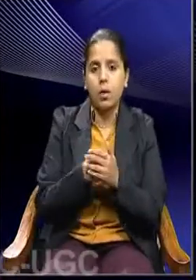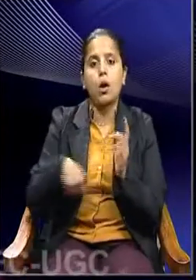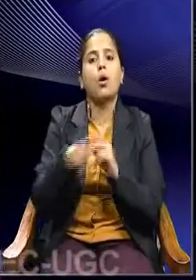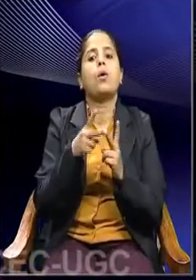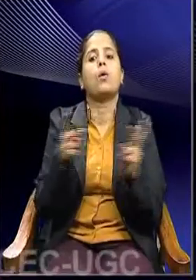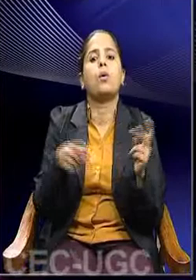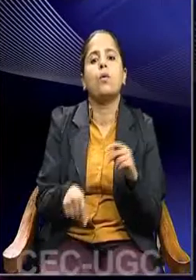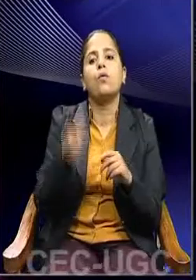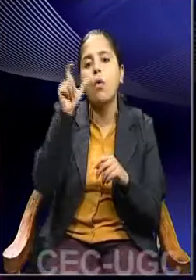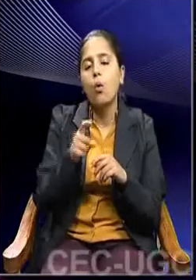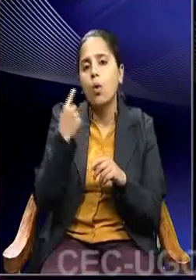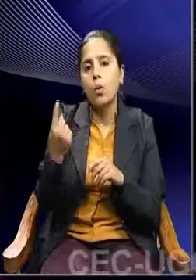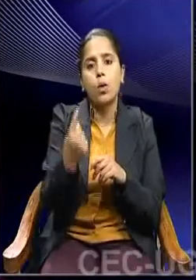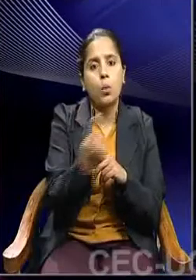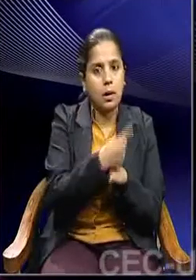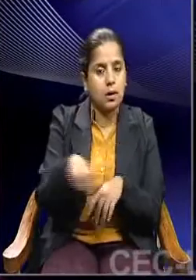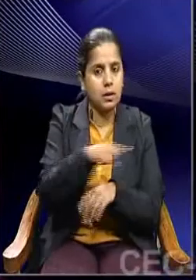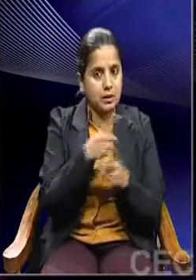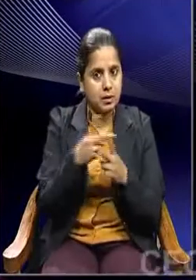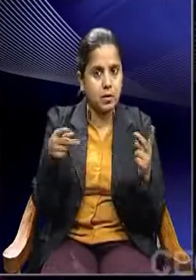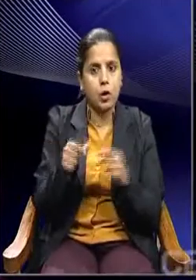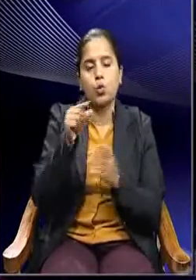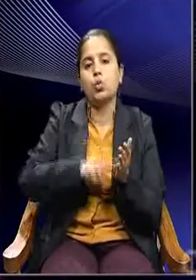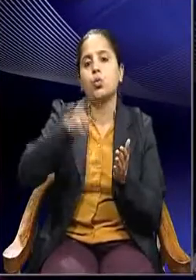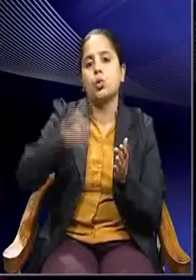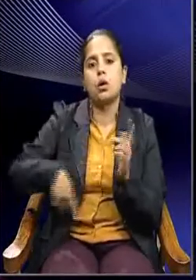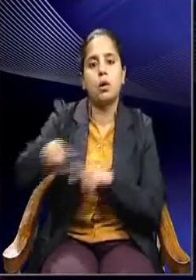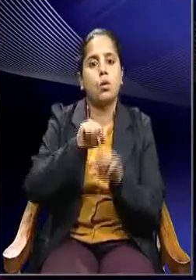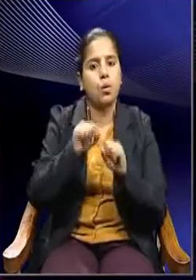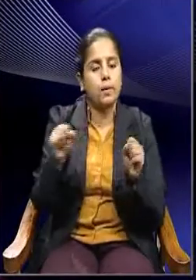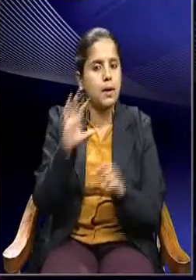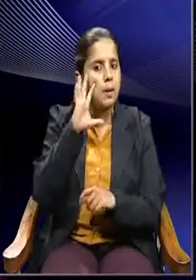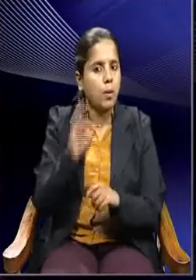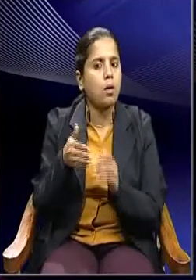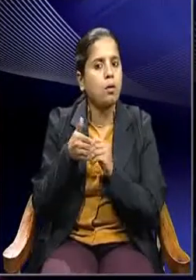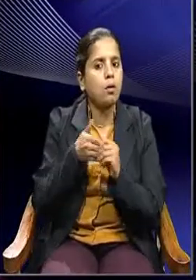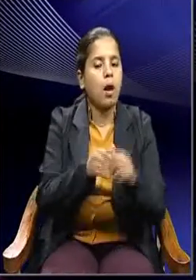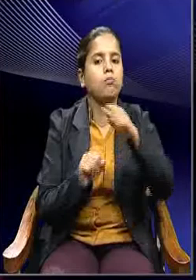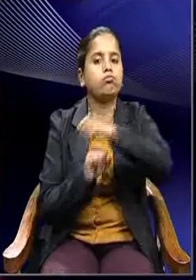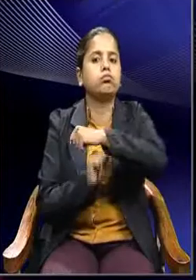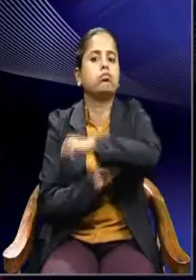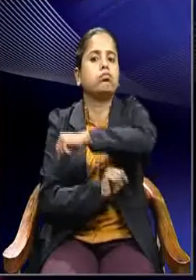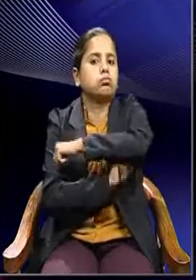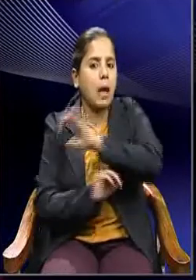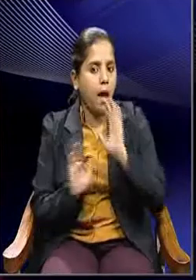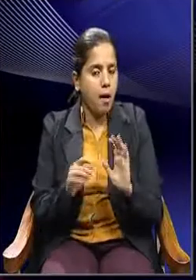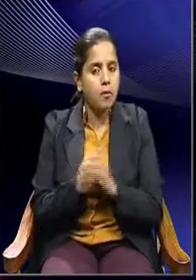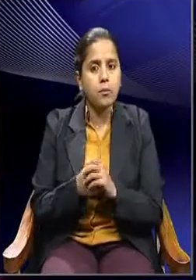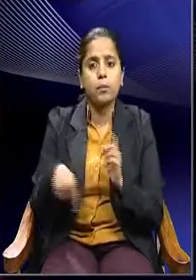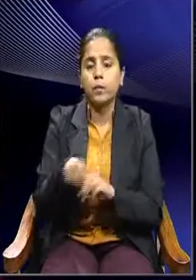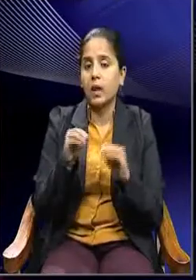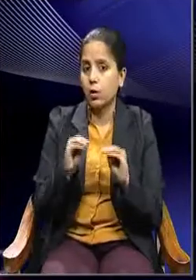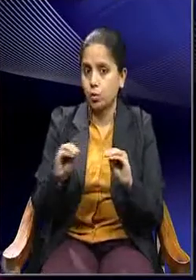by each member state and by the United Nations is an important guiding pillar, and that